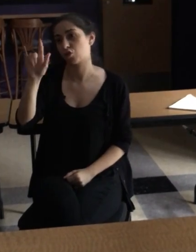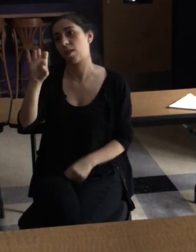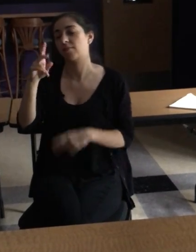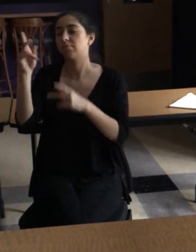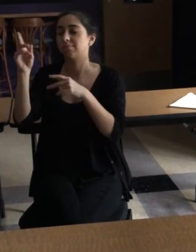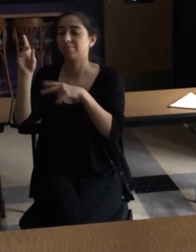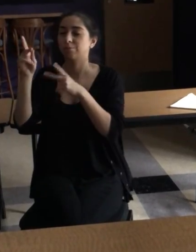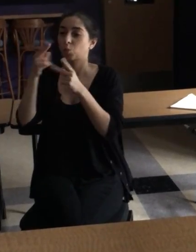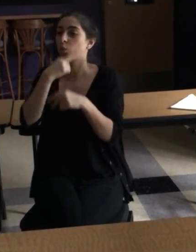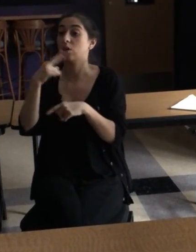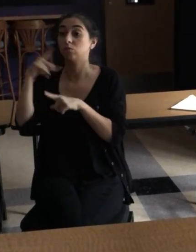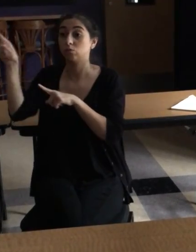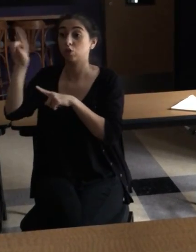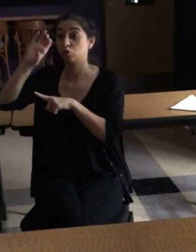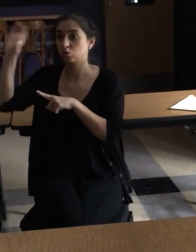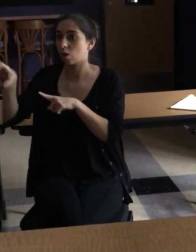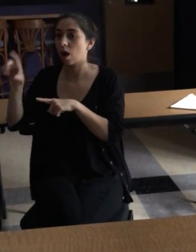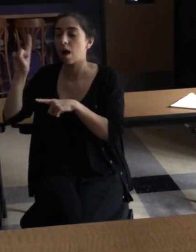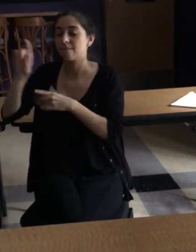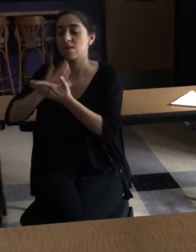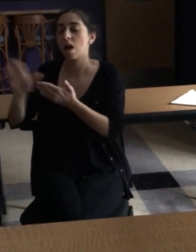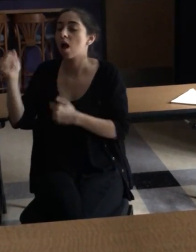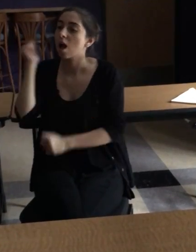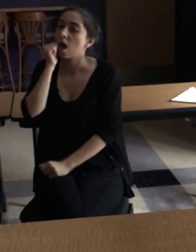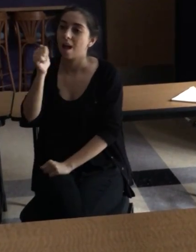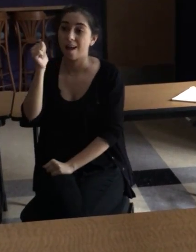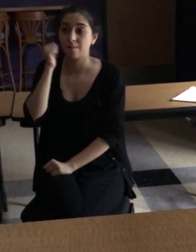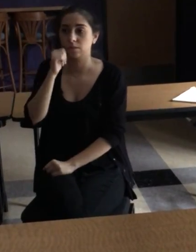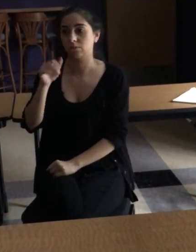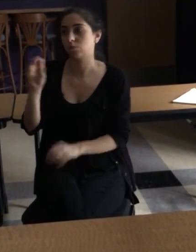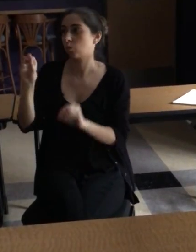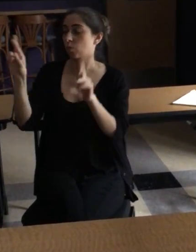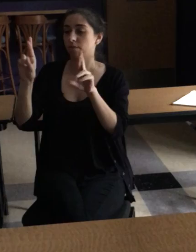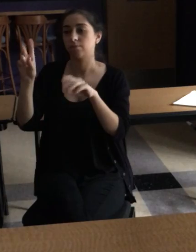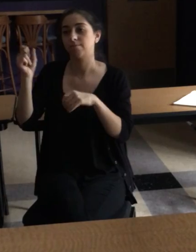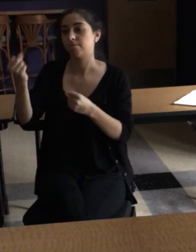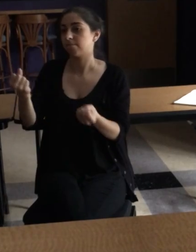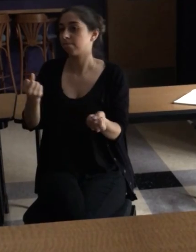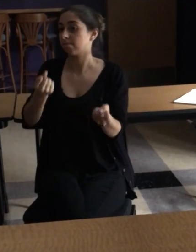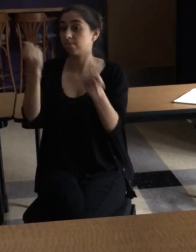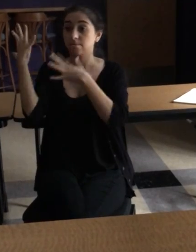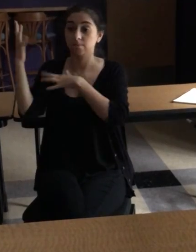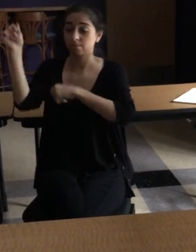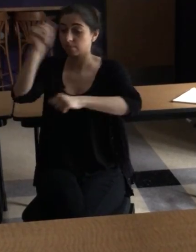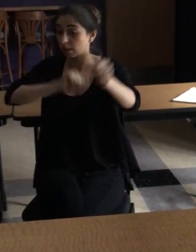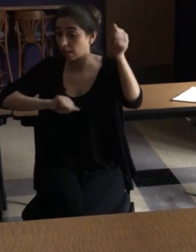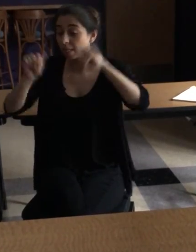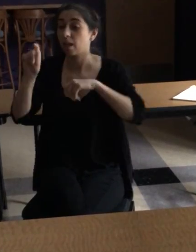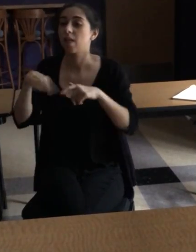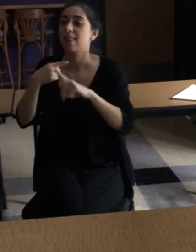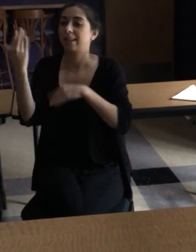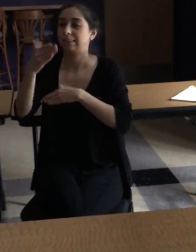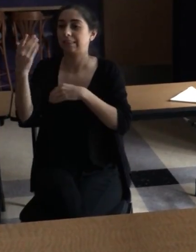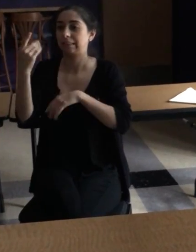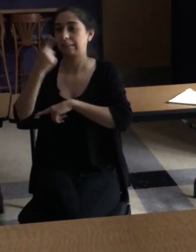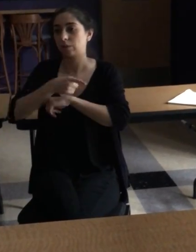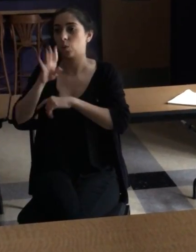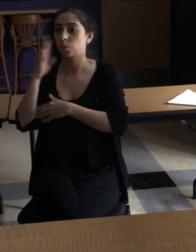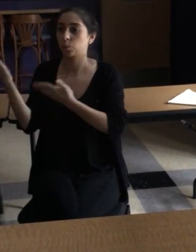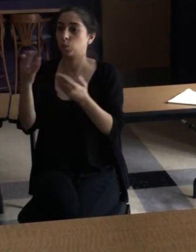every single day. There's no refrigeration there. Everything's iced down. Every single day comes in fresh. You start from scratch every single day. And then everything